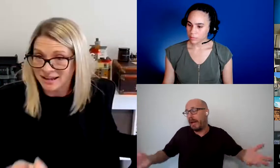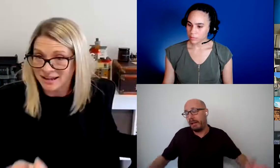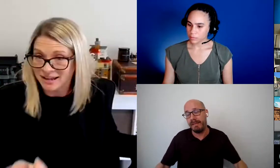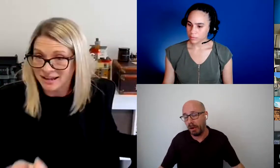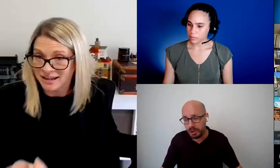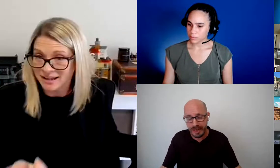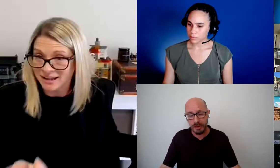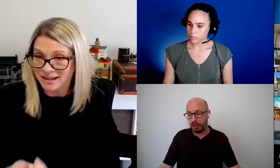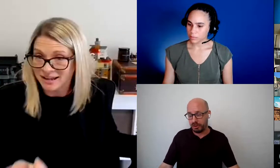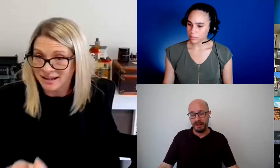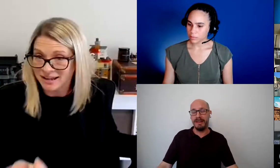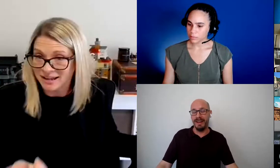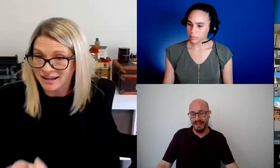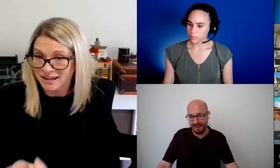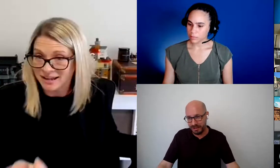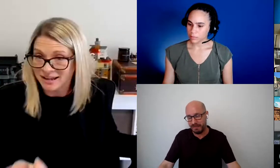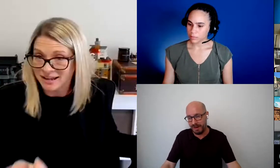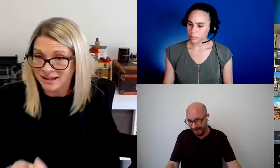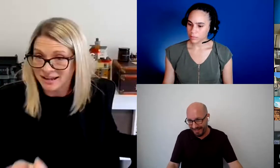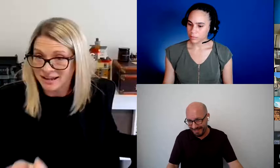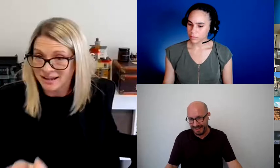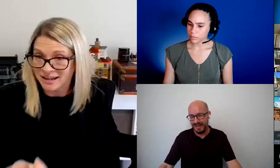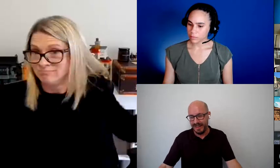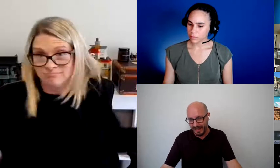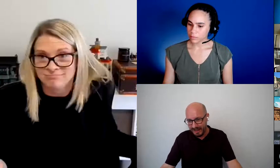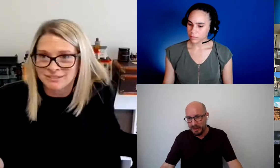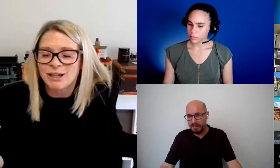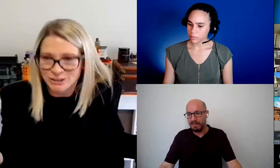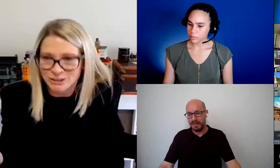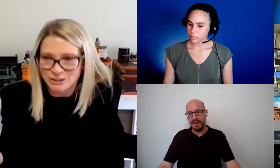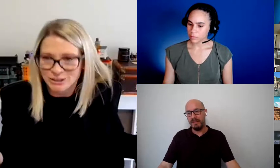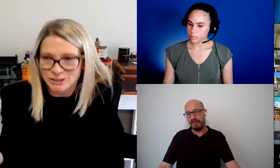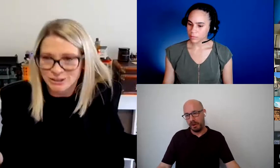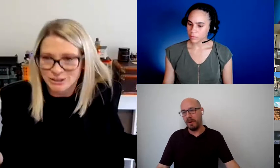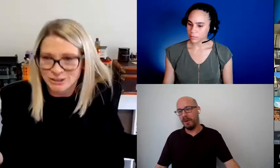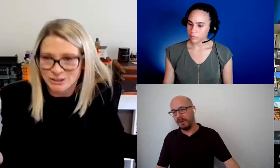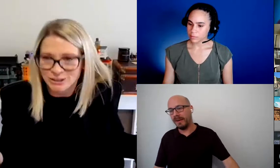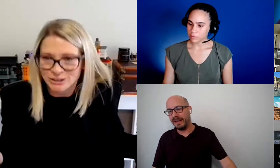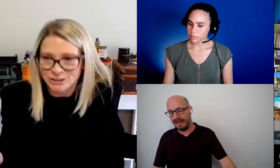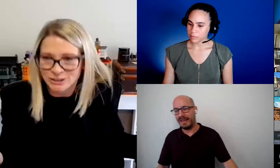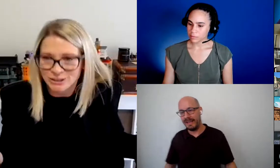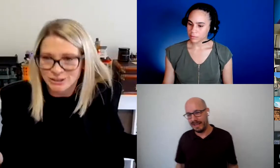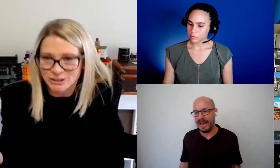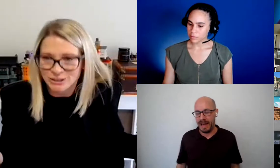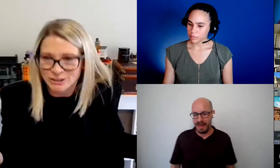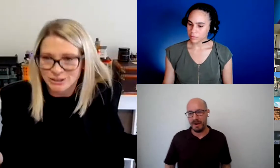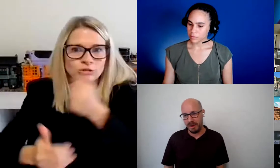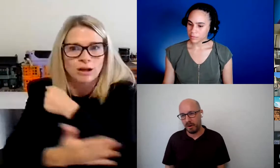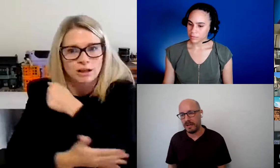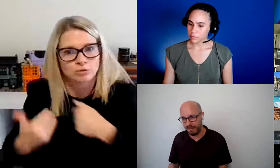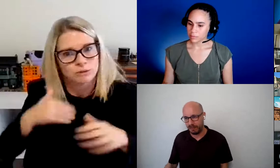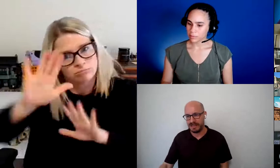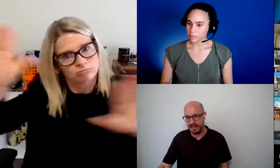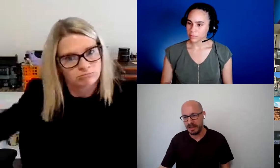better than I could understand Australian Sign Language, to be honest. So yeah, there are differences.